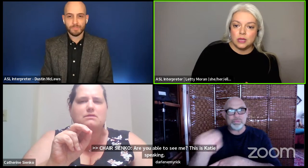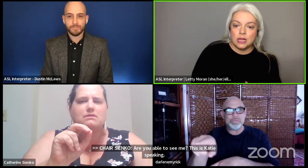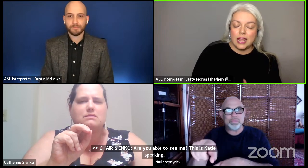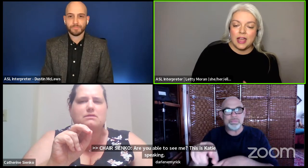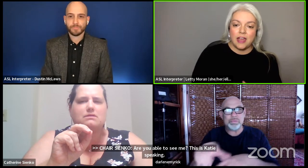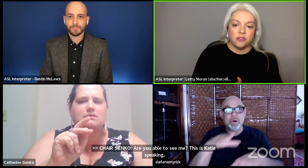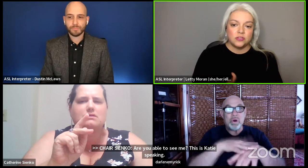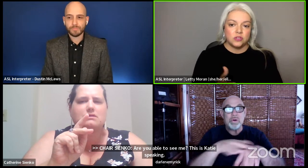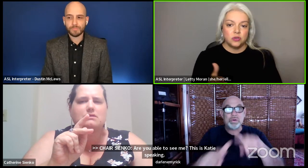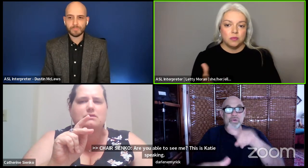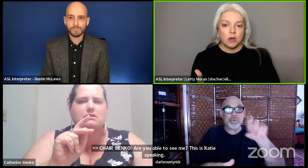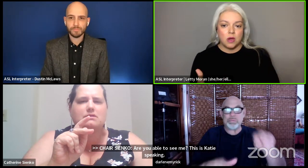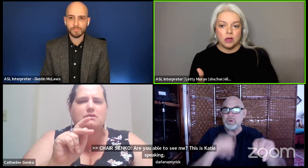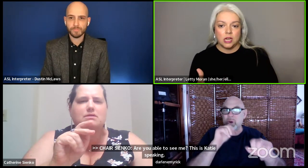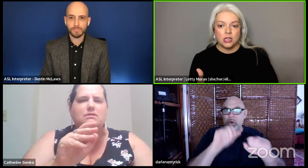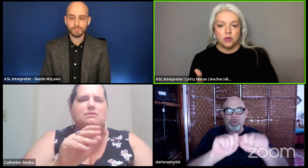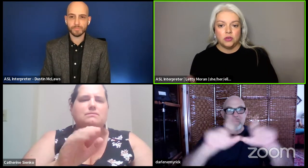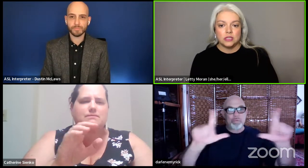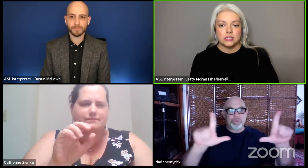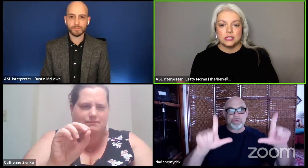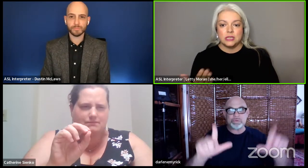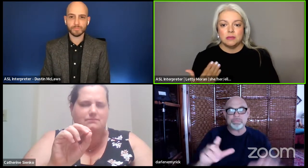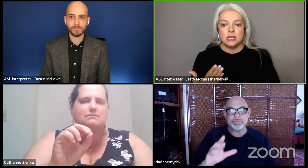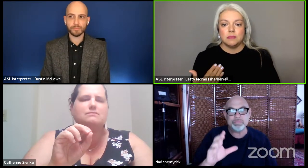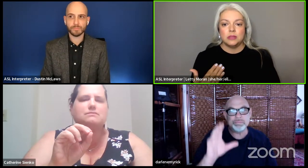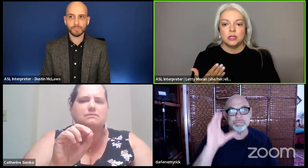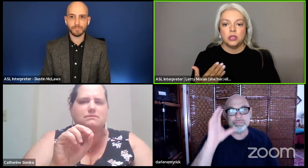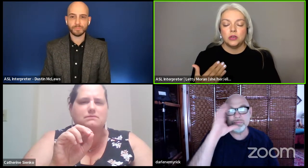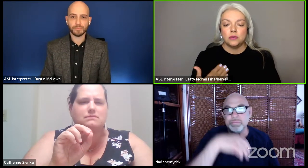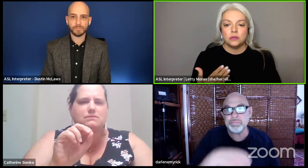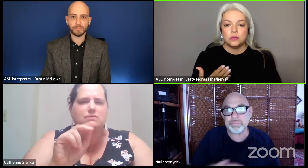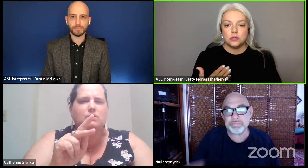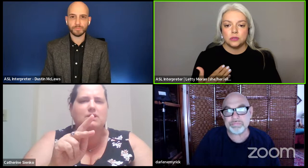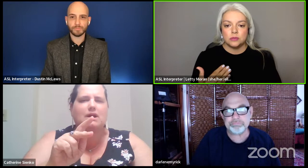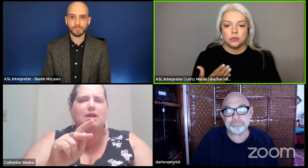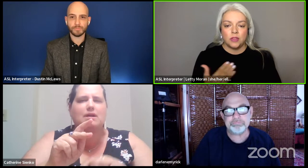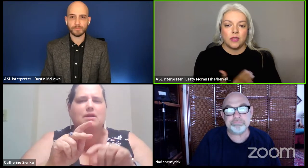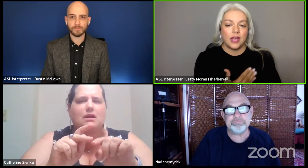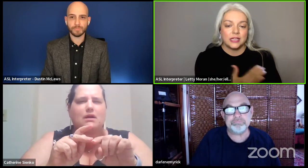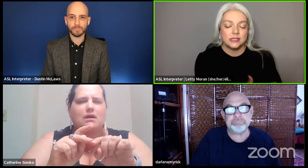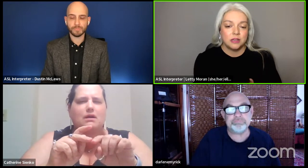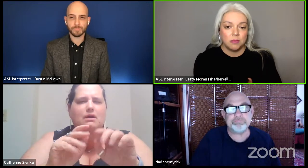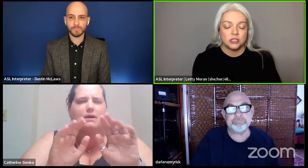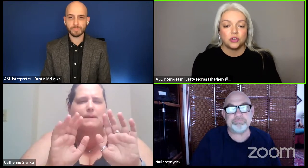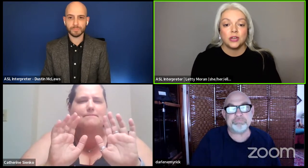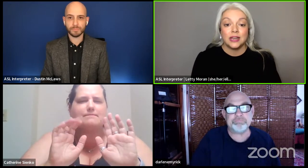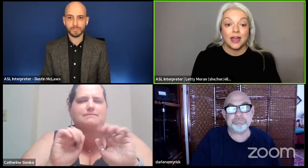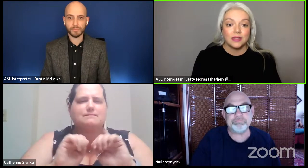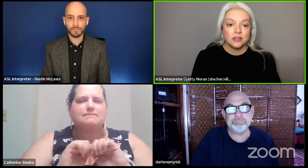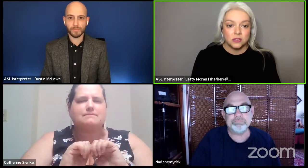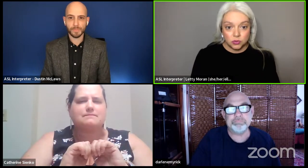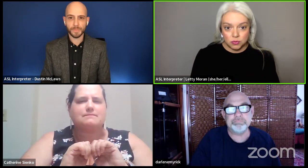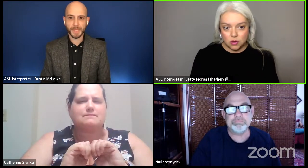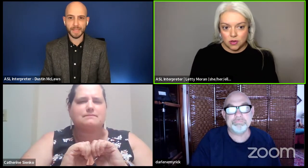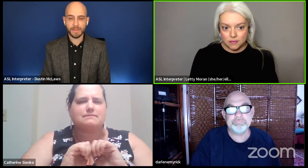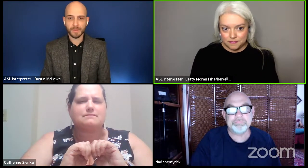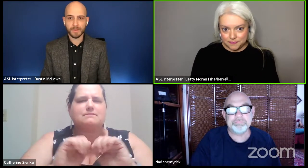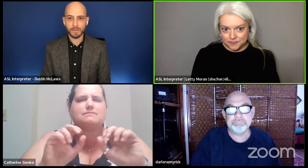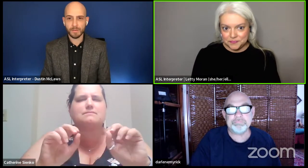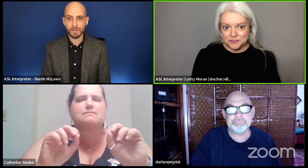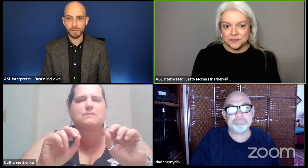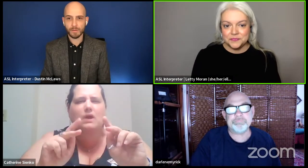YouTube and I have the Zoom on. I know you can see me, but the YouTube's the only thing I can see on my screen, not the Zoom